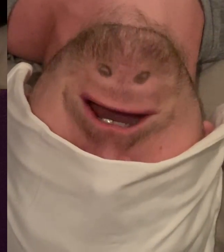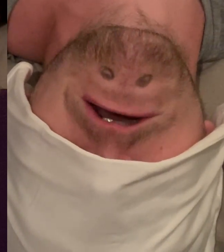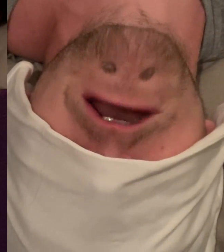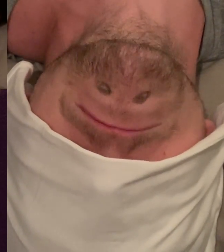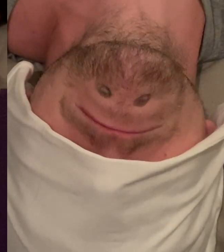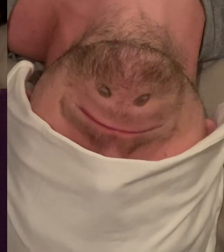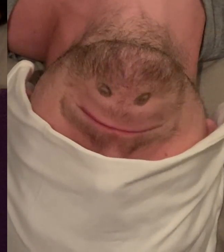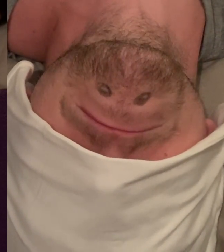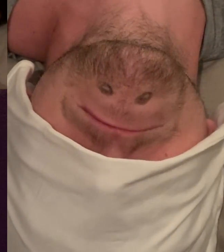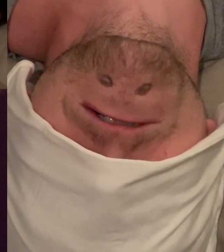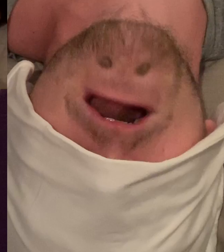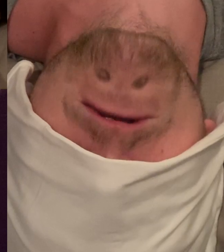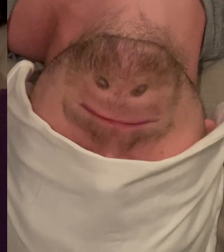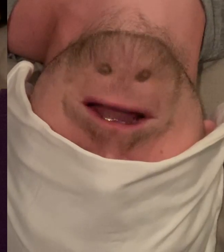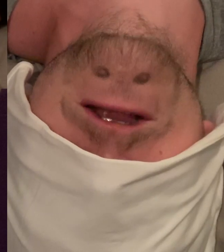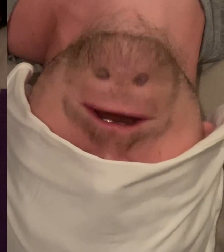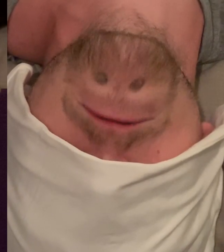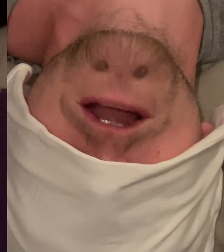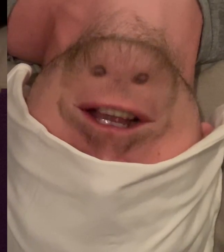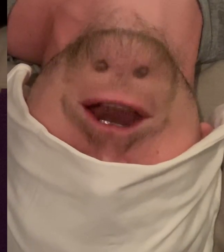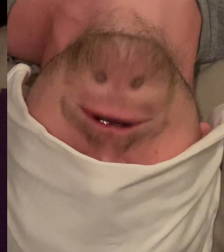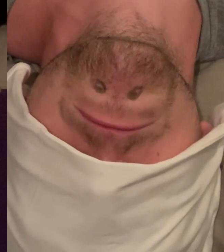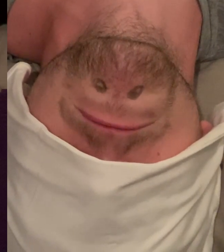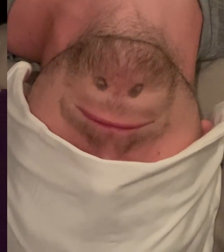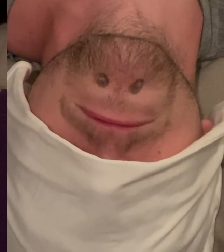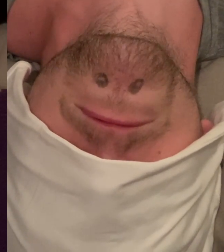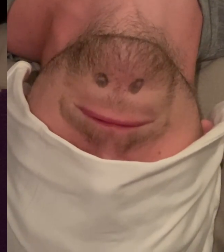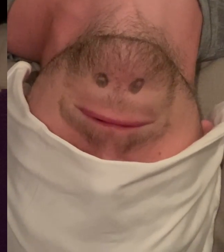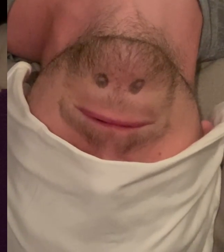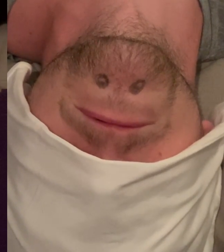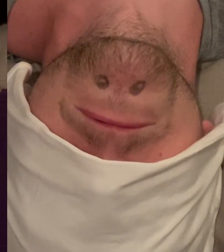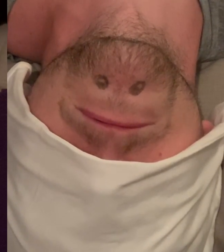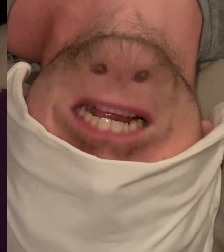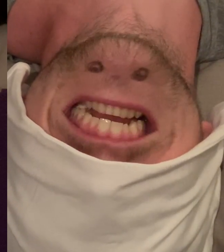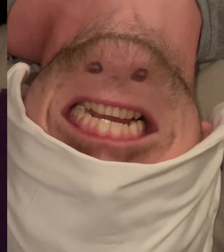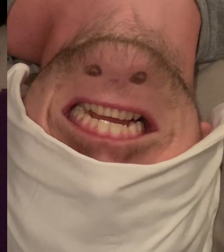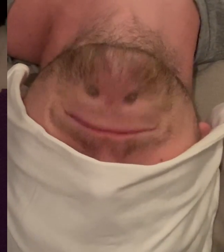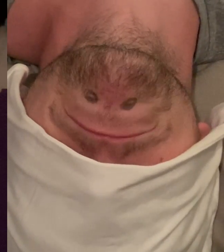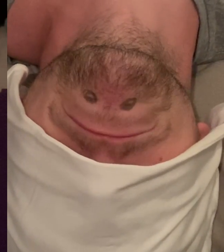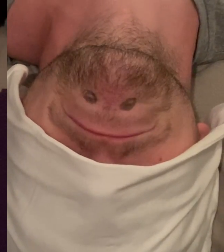I do too. I'll have to check that out. Please do, please do. Mhm.